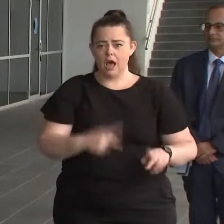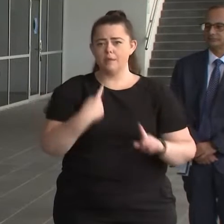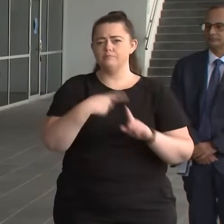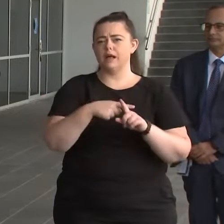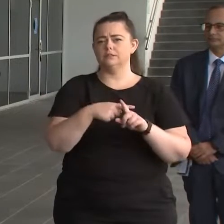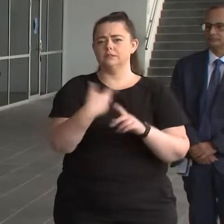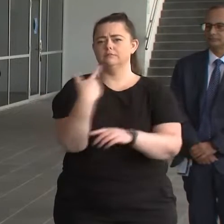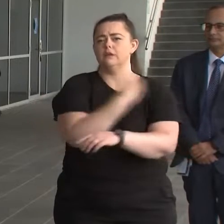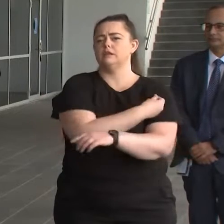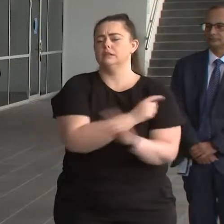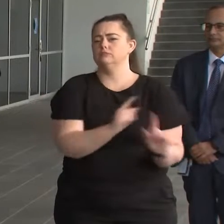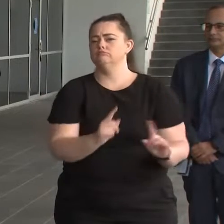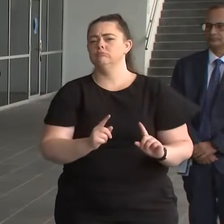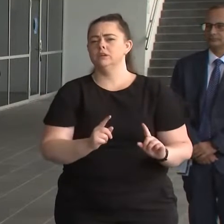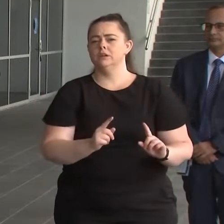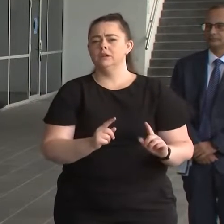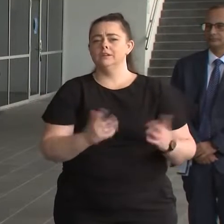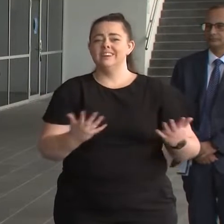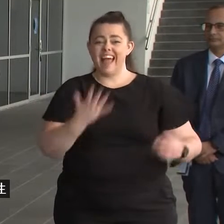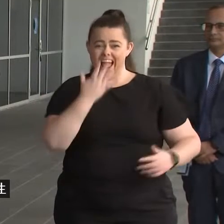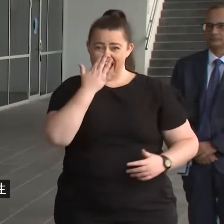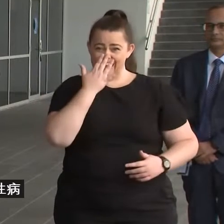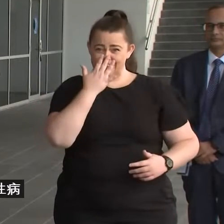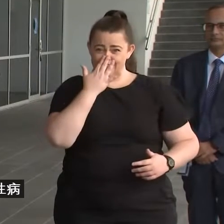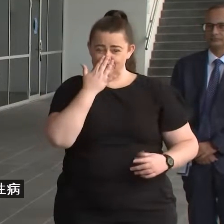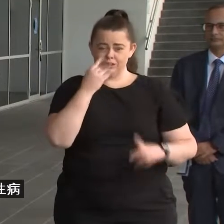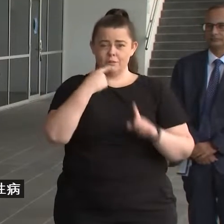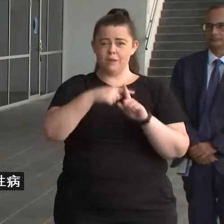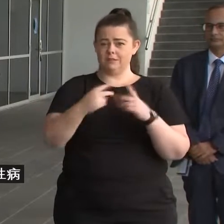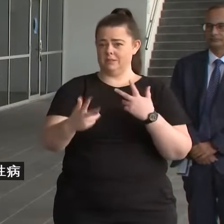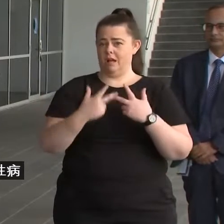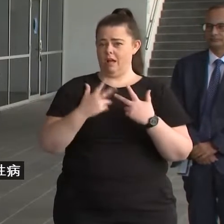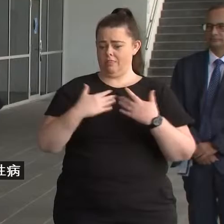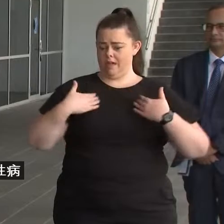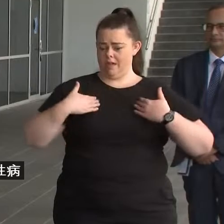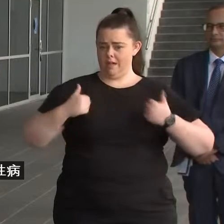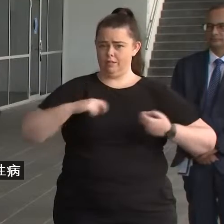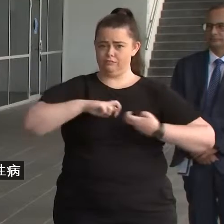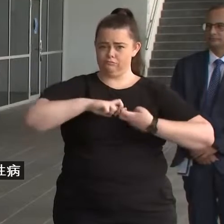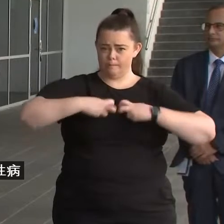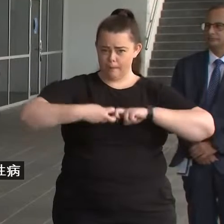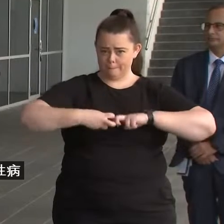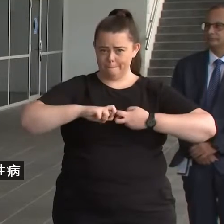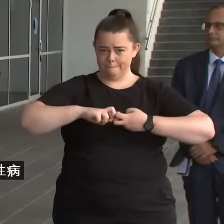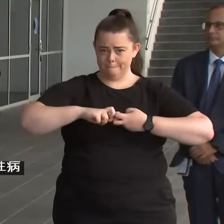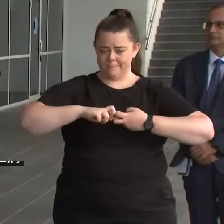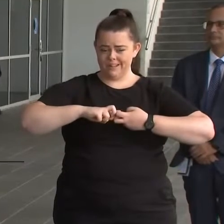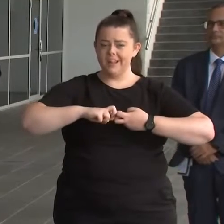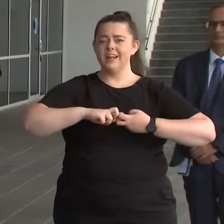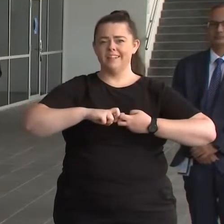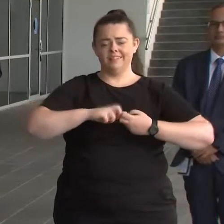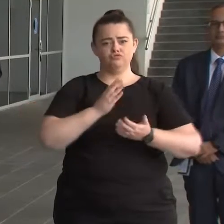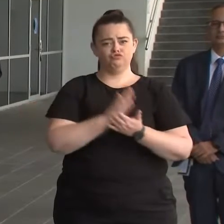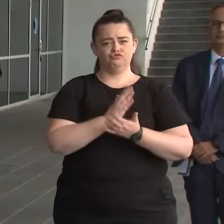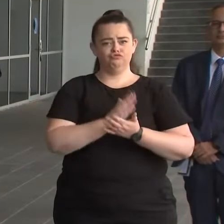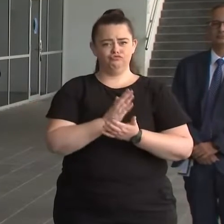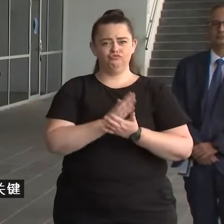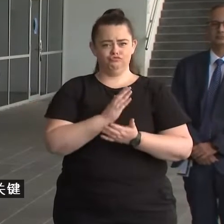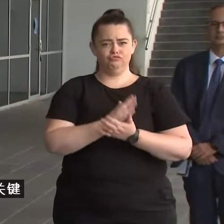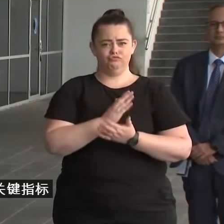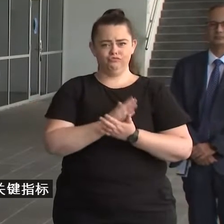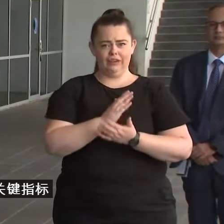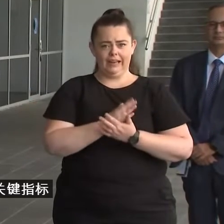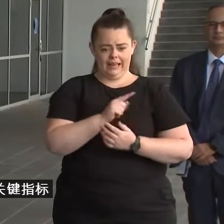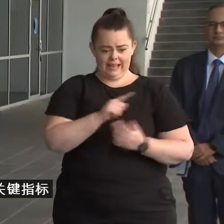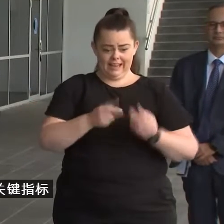that age and underlying chronic conditions are key indicators of the risk of